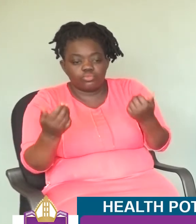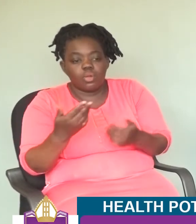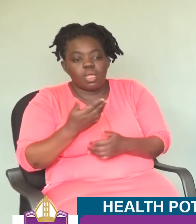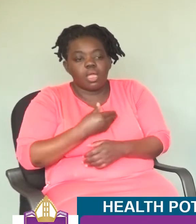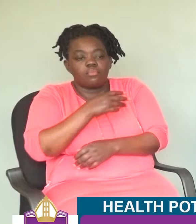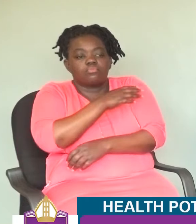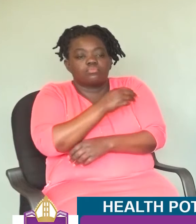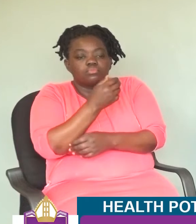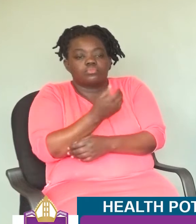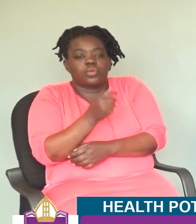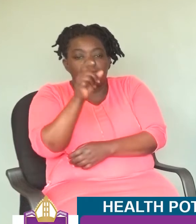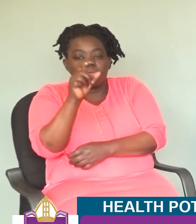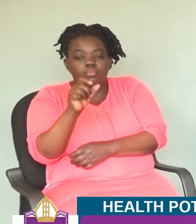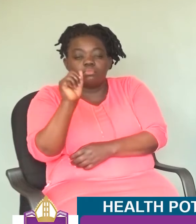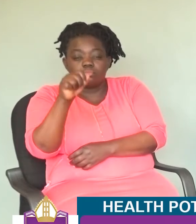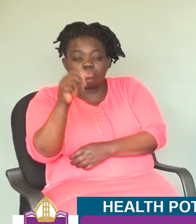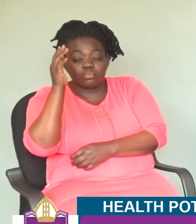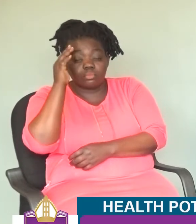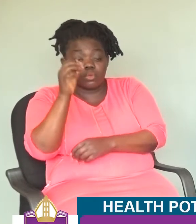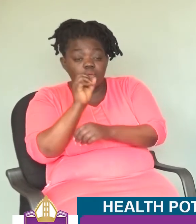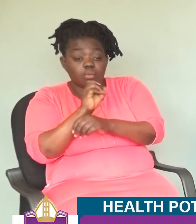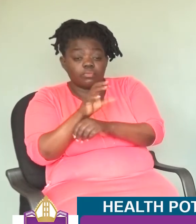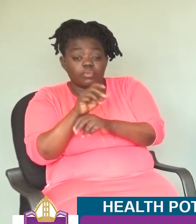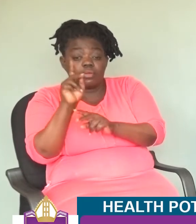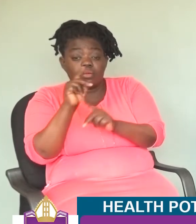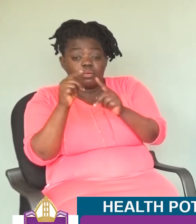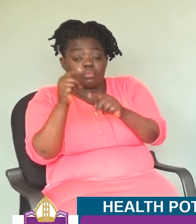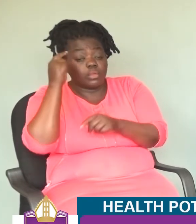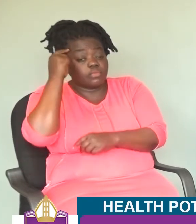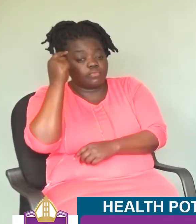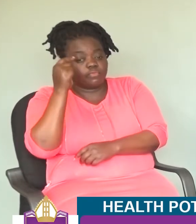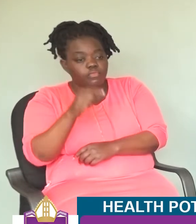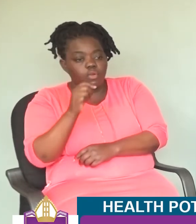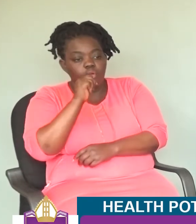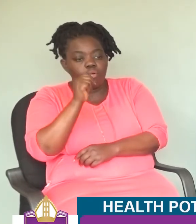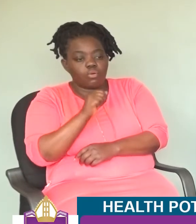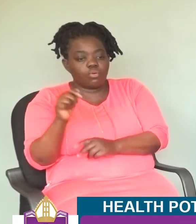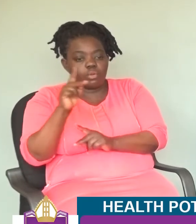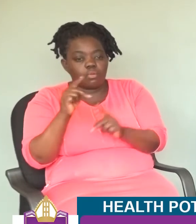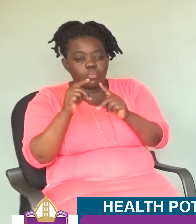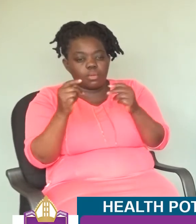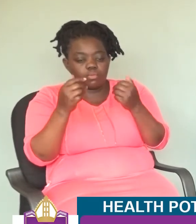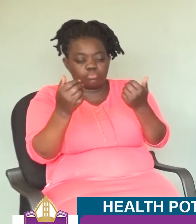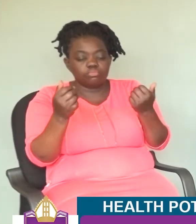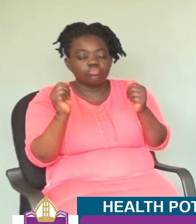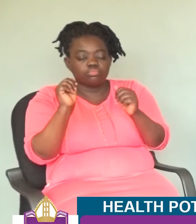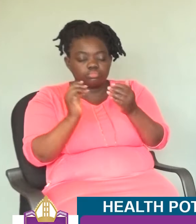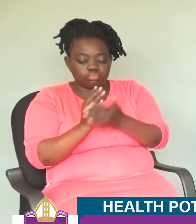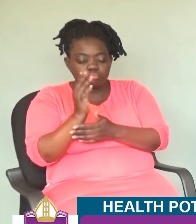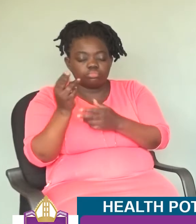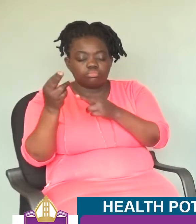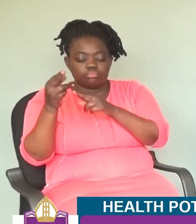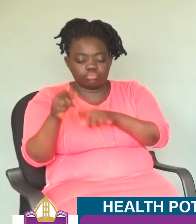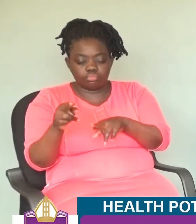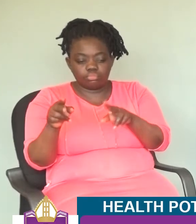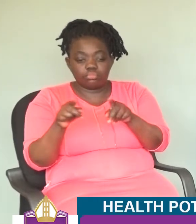so, again, somebody needs to know that and advise people. But mostly this is for older people. Mm. But for younger people, yes, it does happen. You ask me about